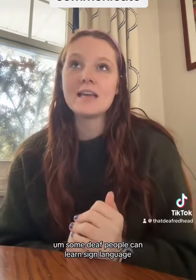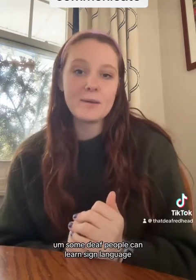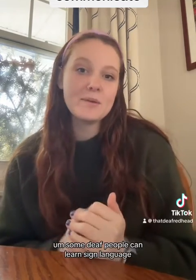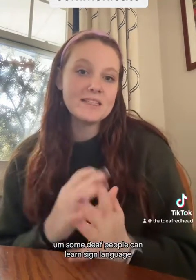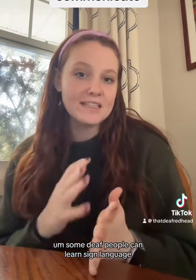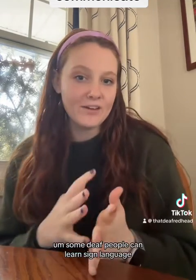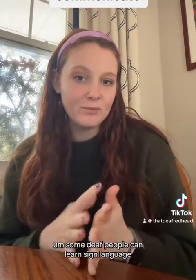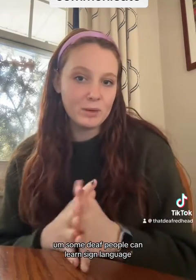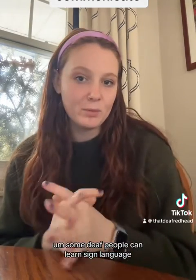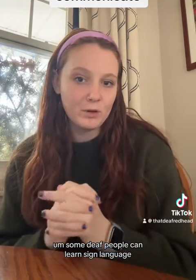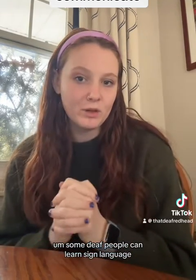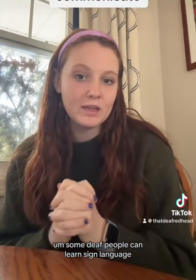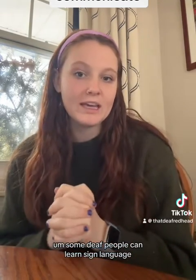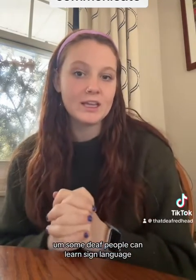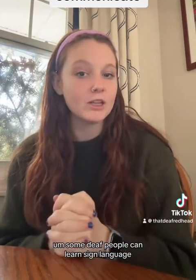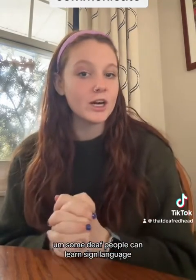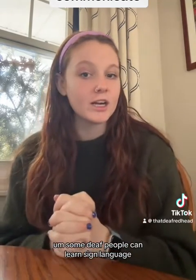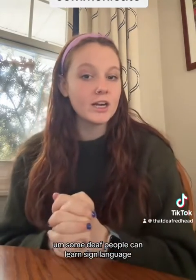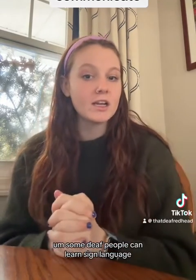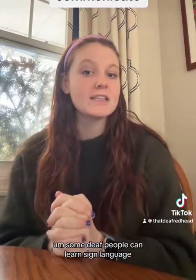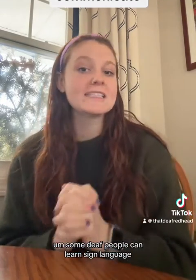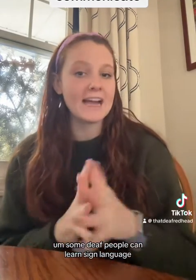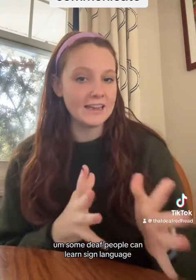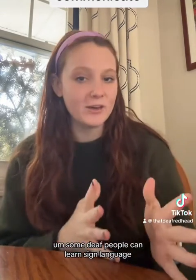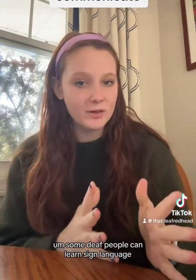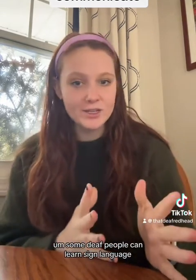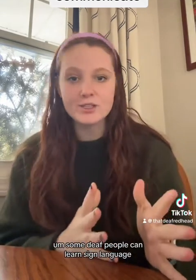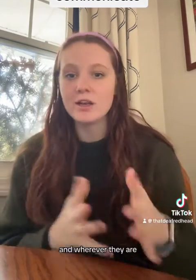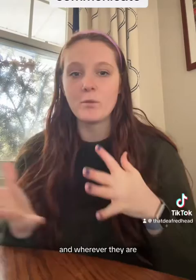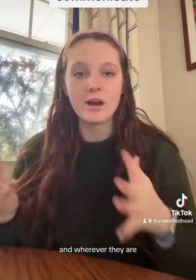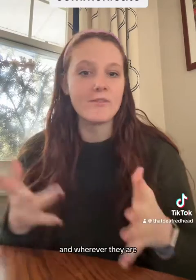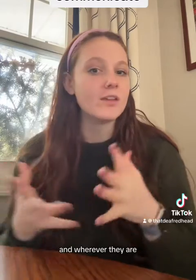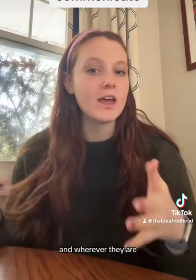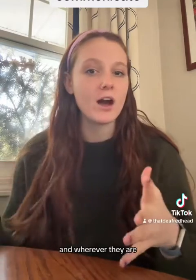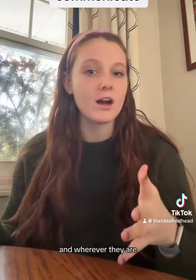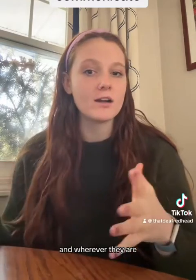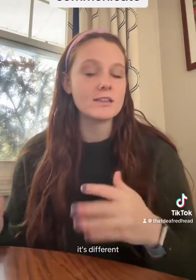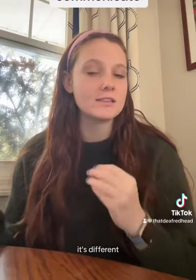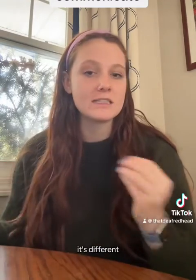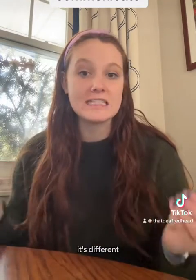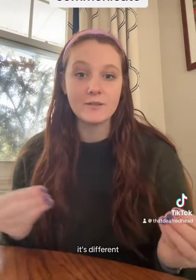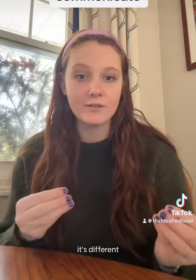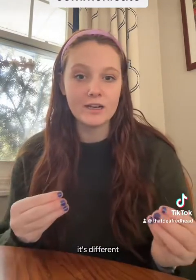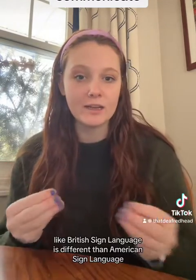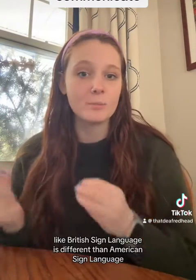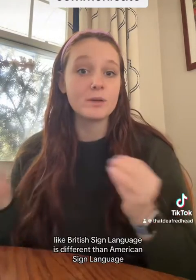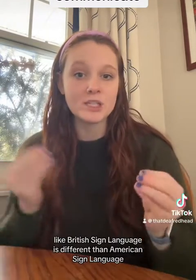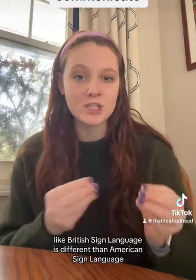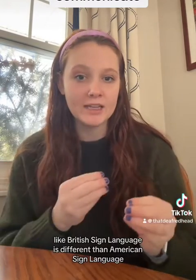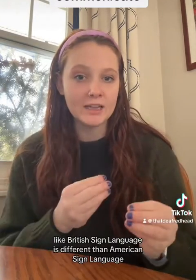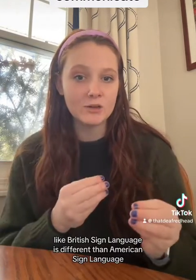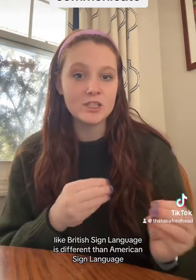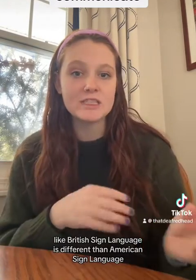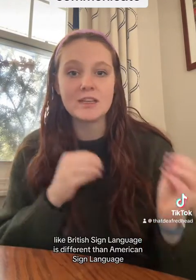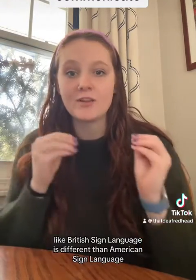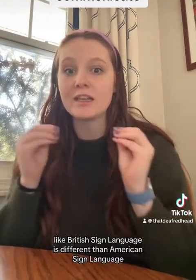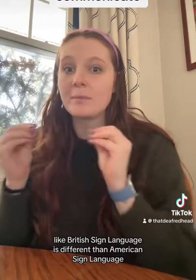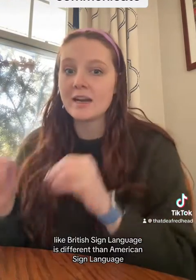Some deaf people can learn sign language, and wherever they are, it's different. Like British Sign Language is different than American